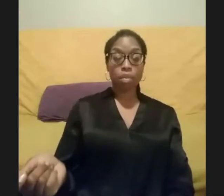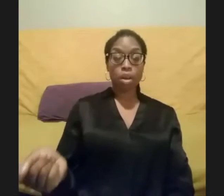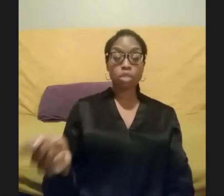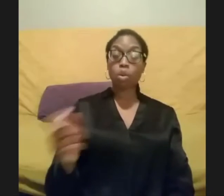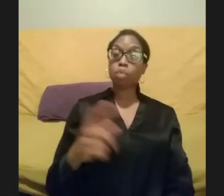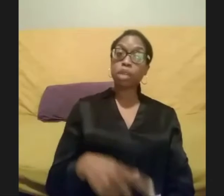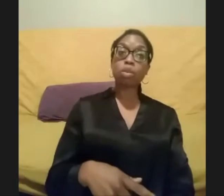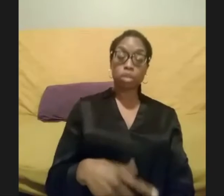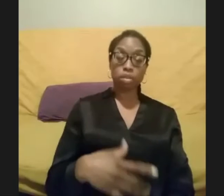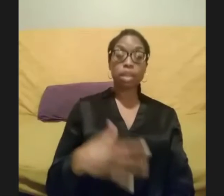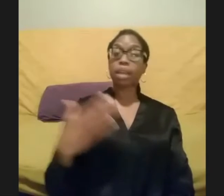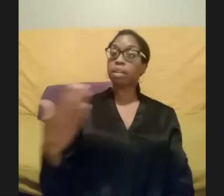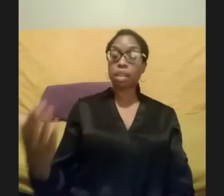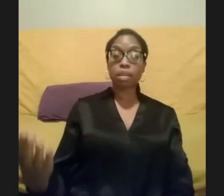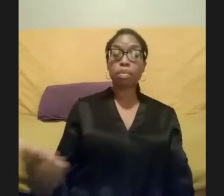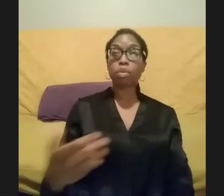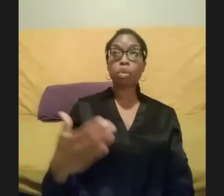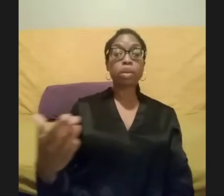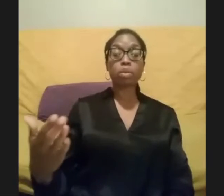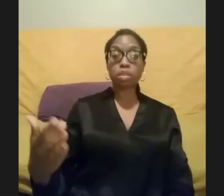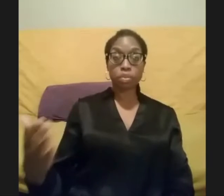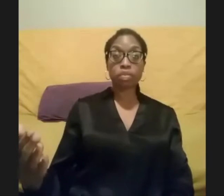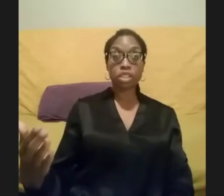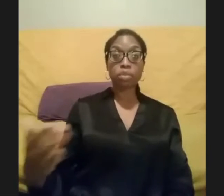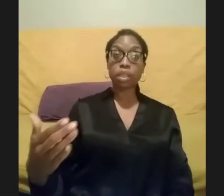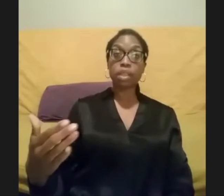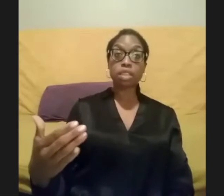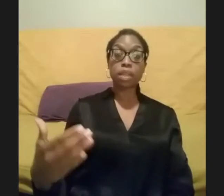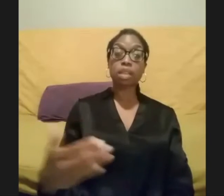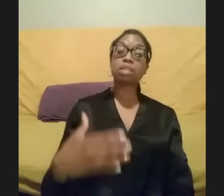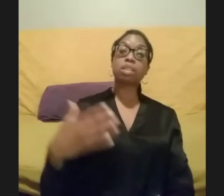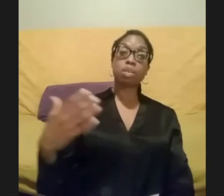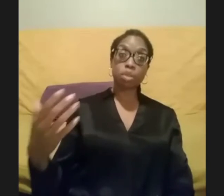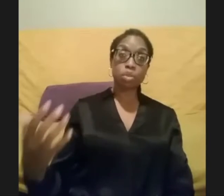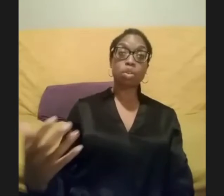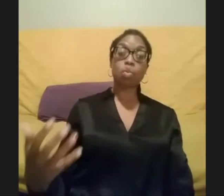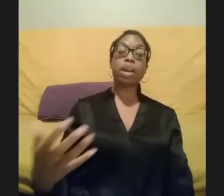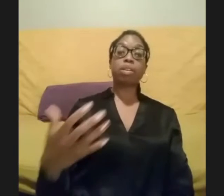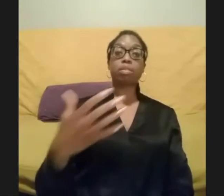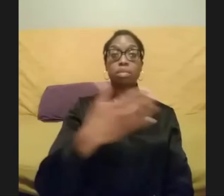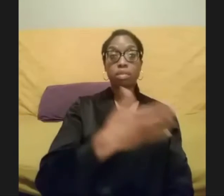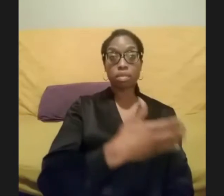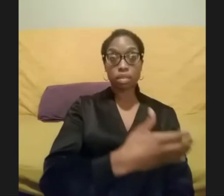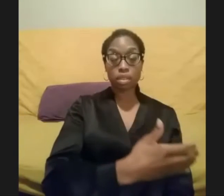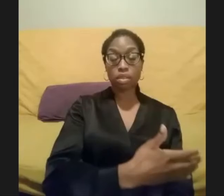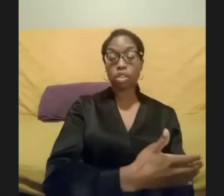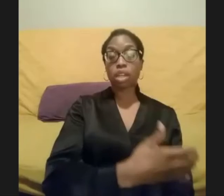Also, being older, again, growing old is a privilege. It really is, because you can acquire genetic